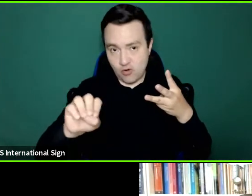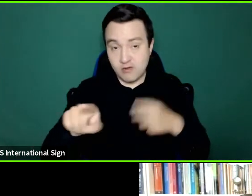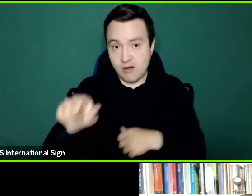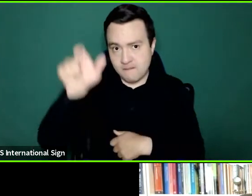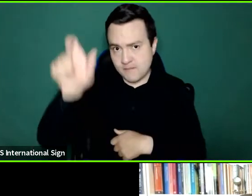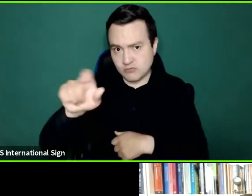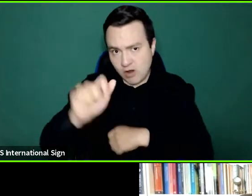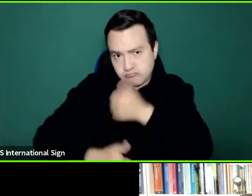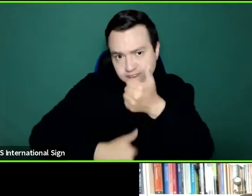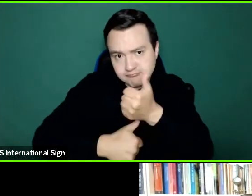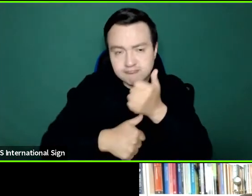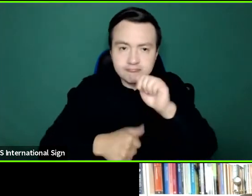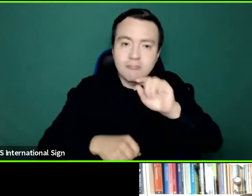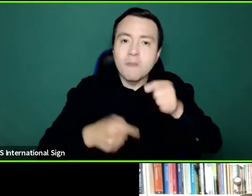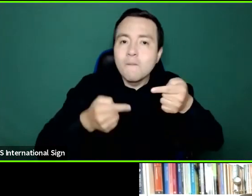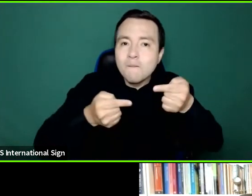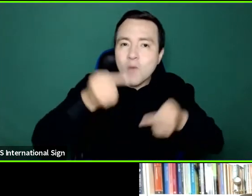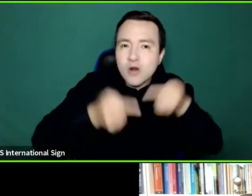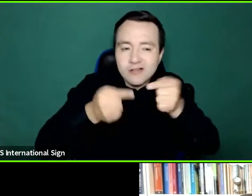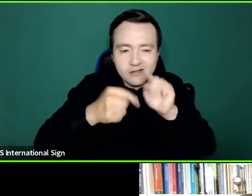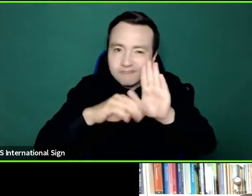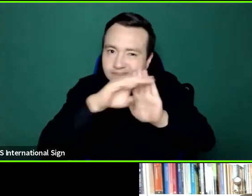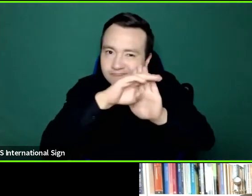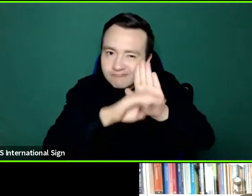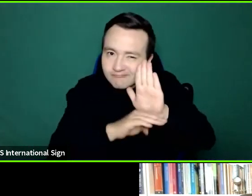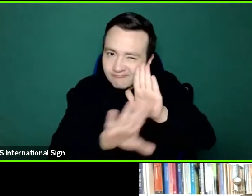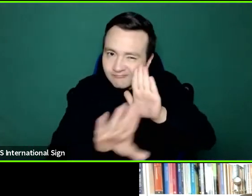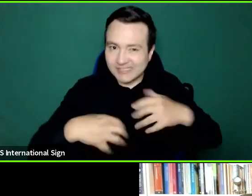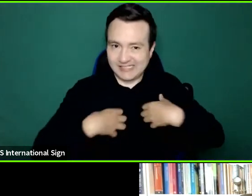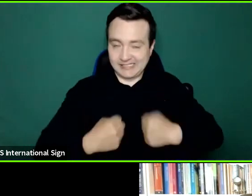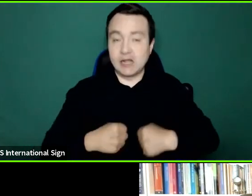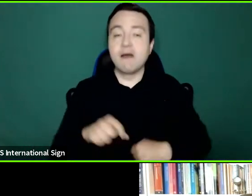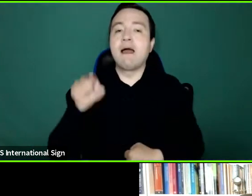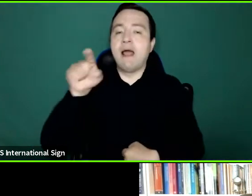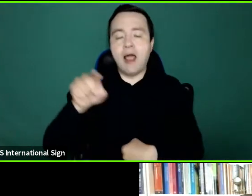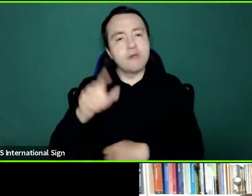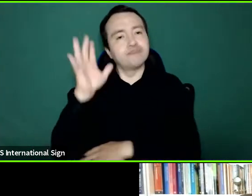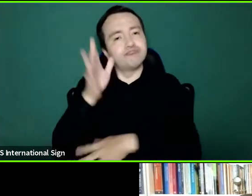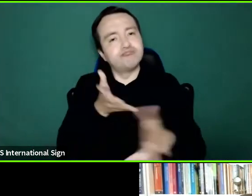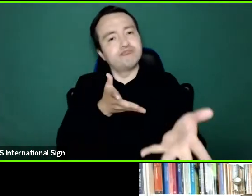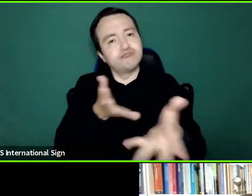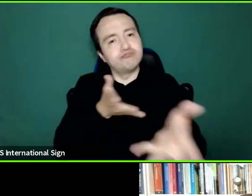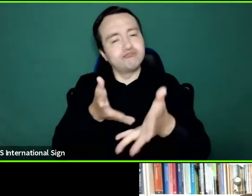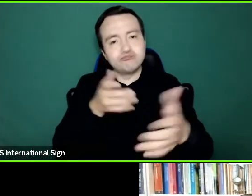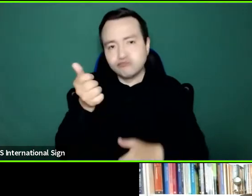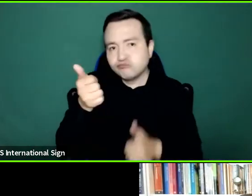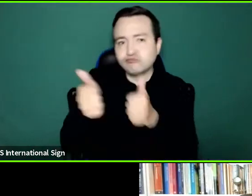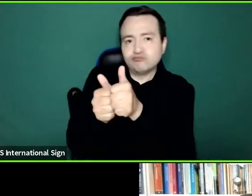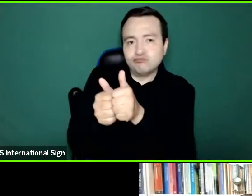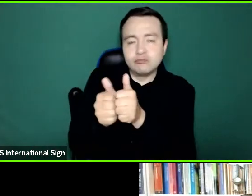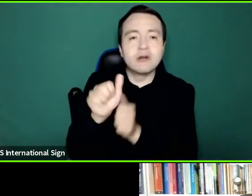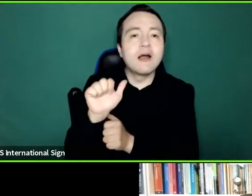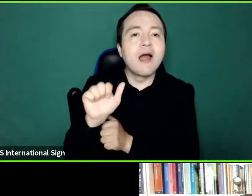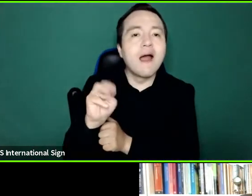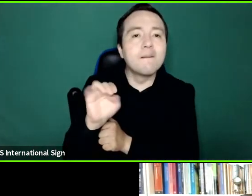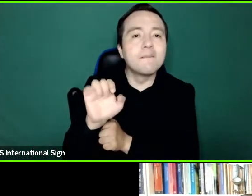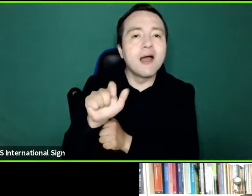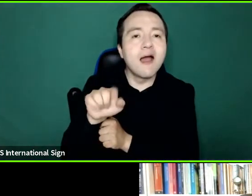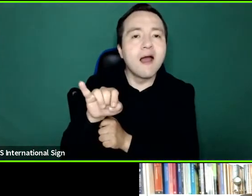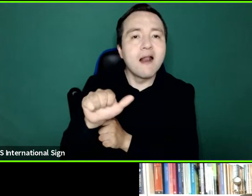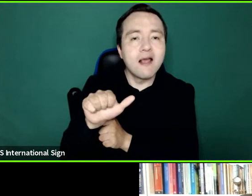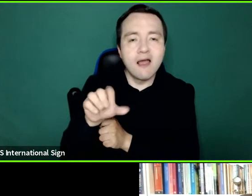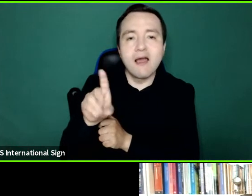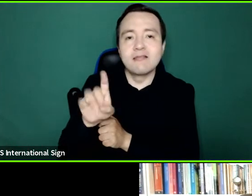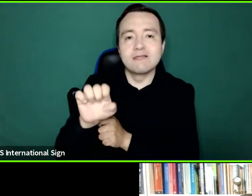health functions under the supervision and guidance of Dr. Amalia de Riego, who is our unit chief for access and services